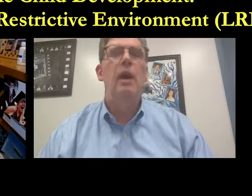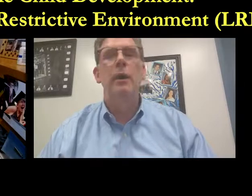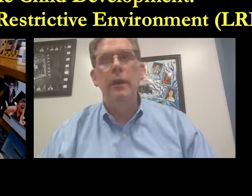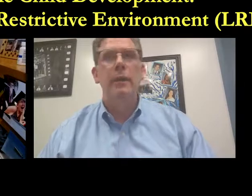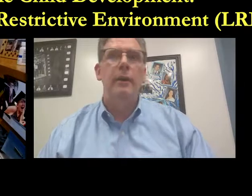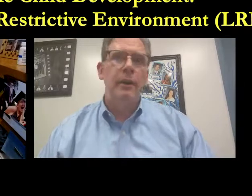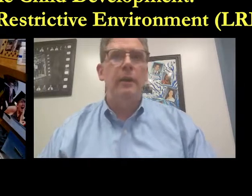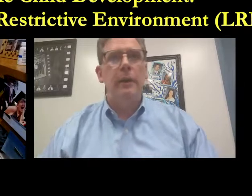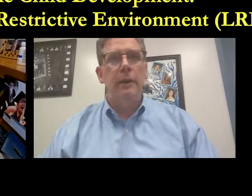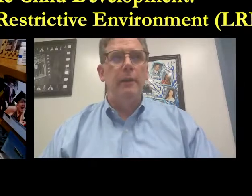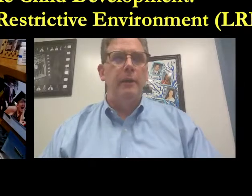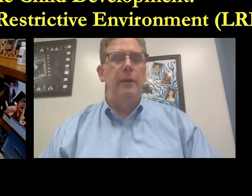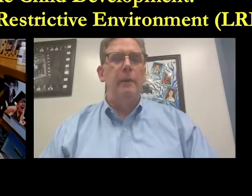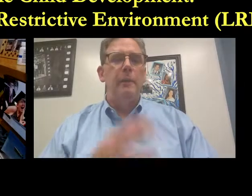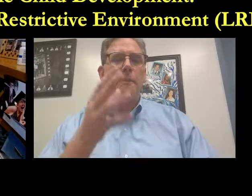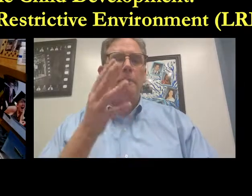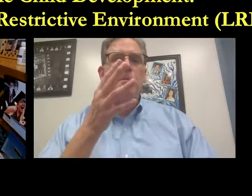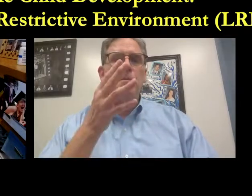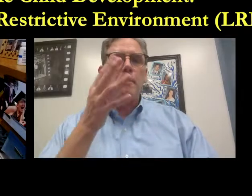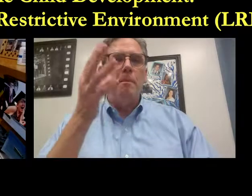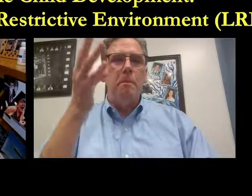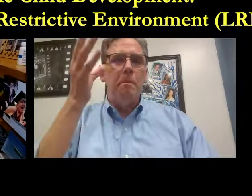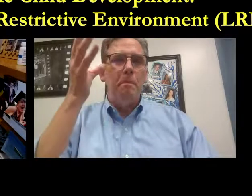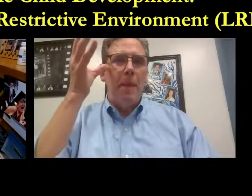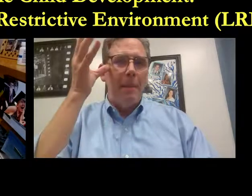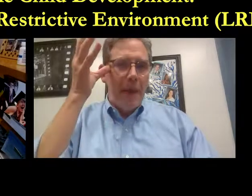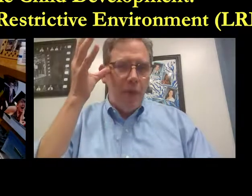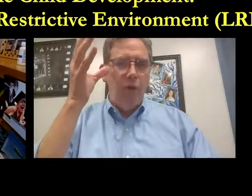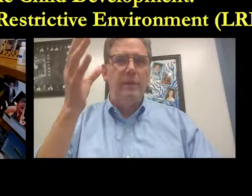his social interactions.